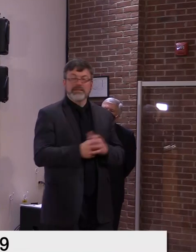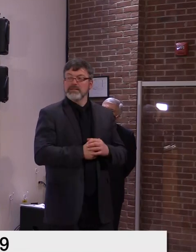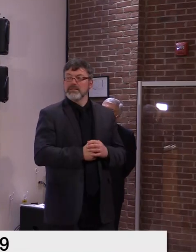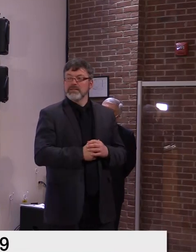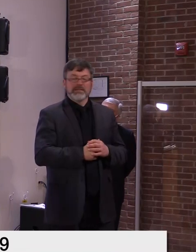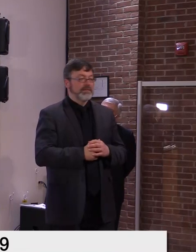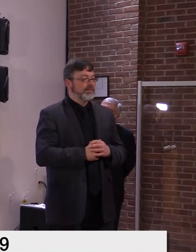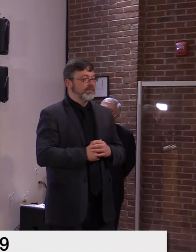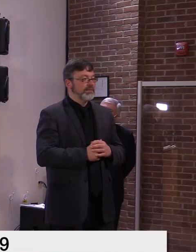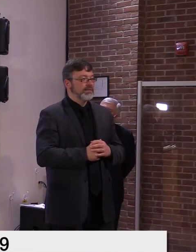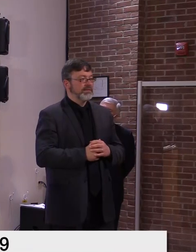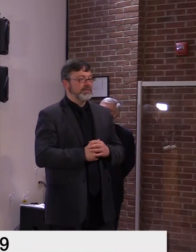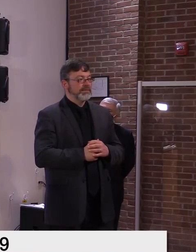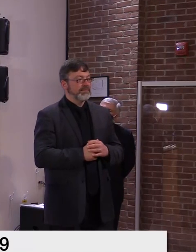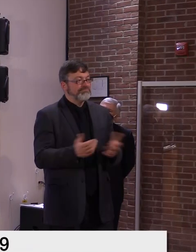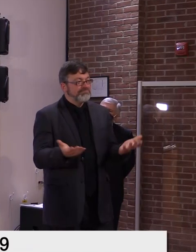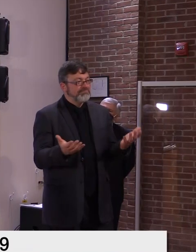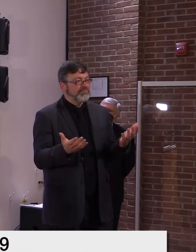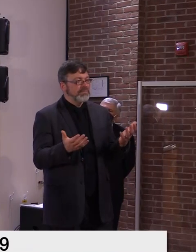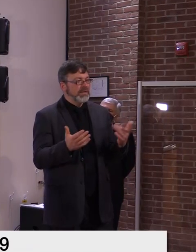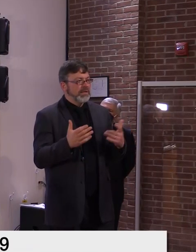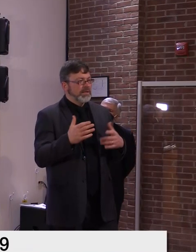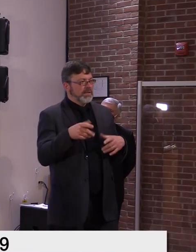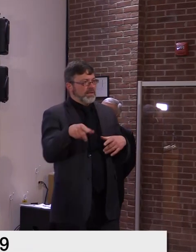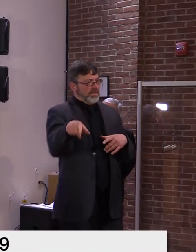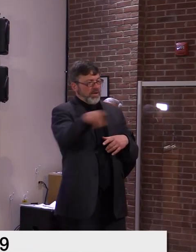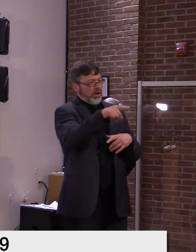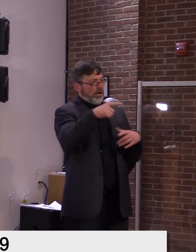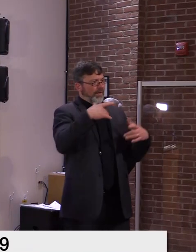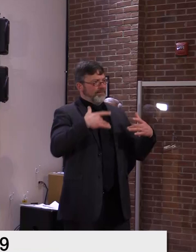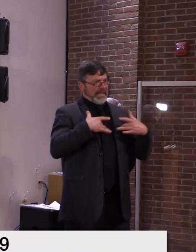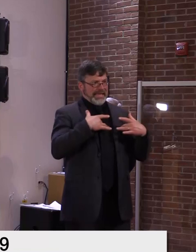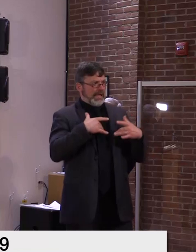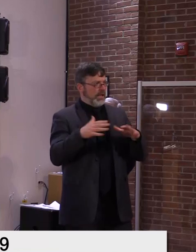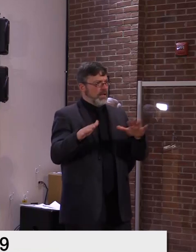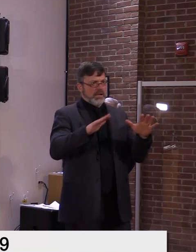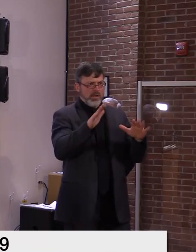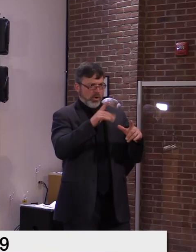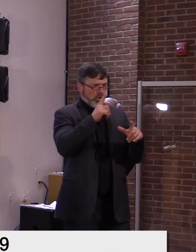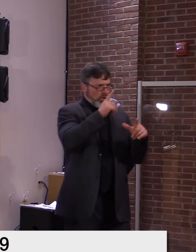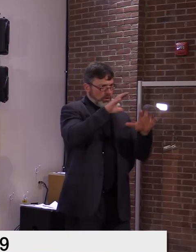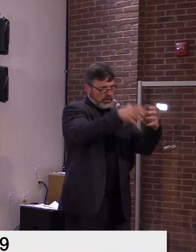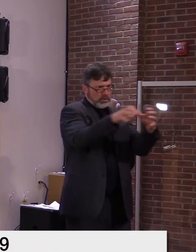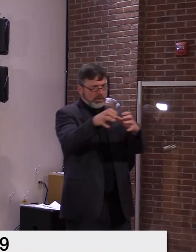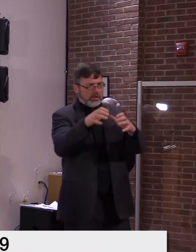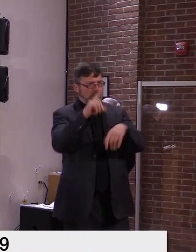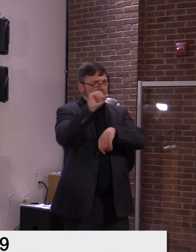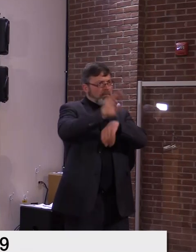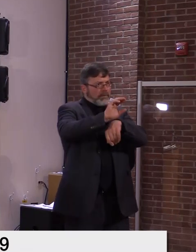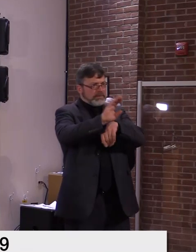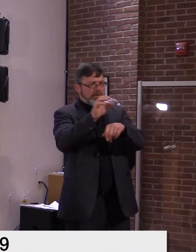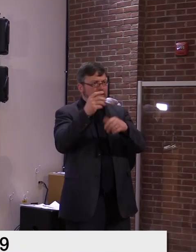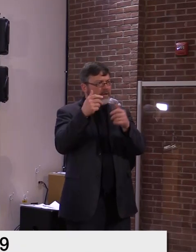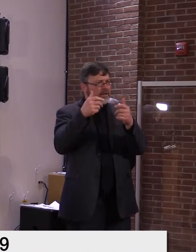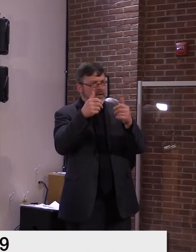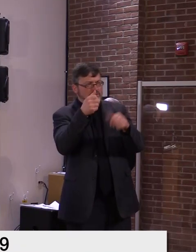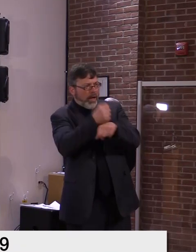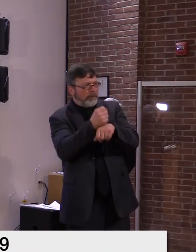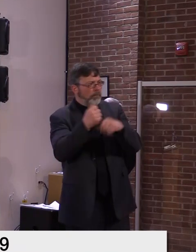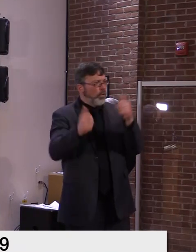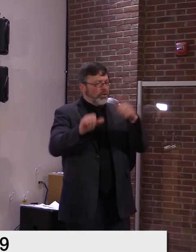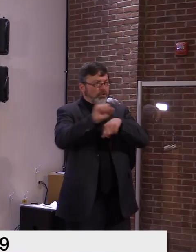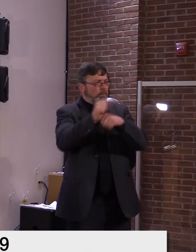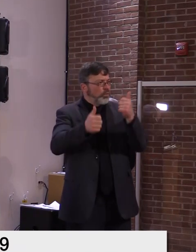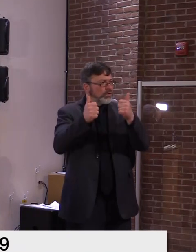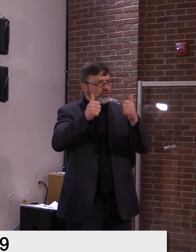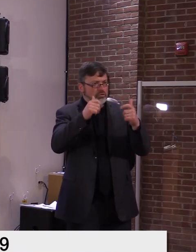people are in those areas and how do we make sure that they're jumping to the front of the line and are associated with a